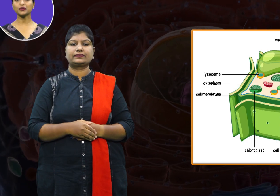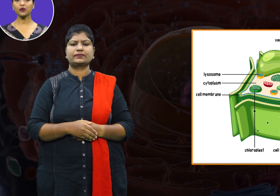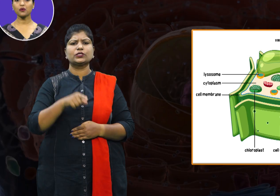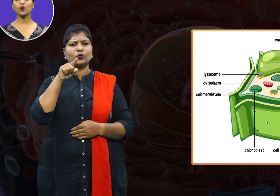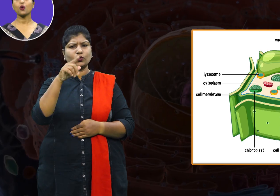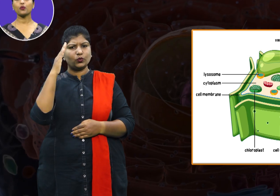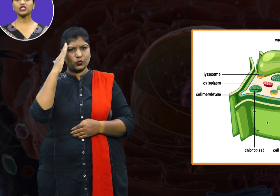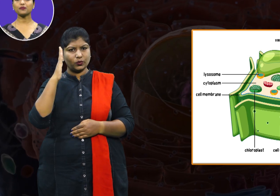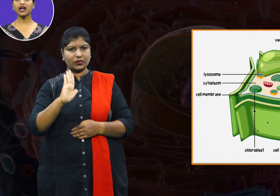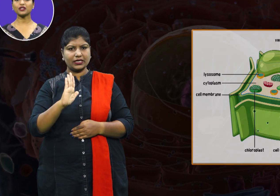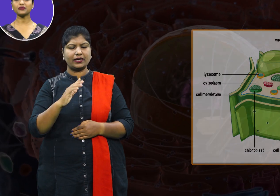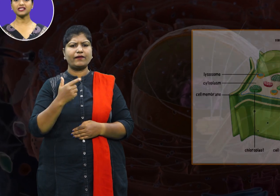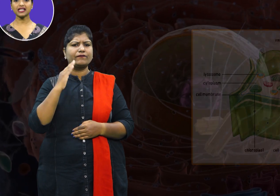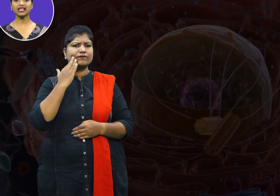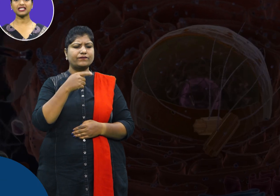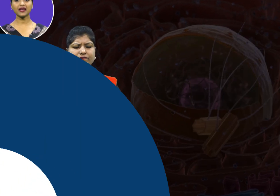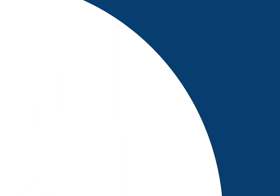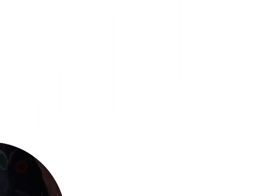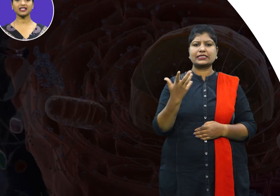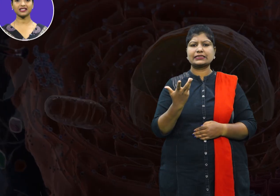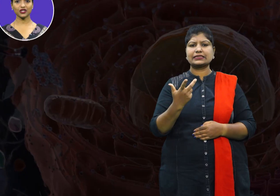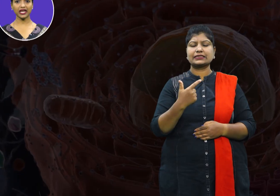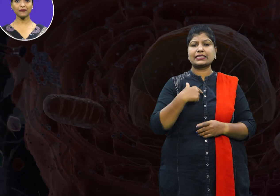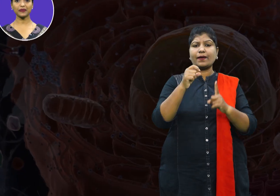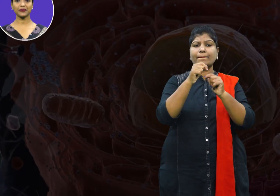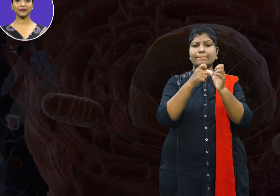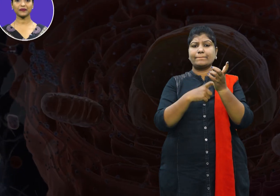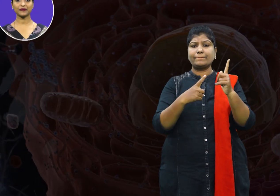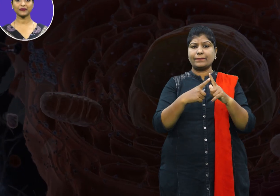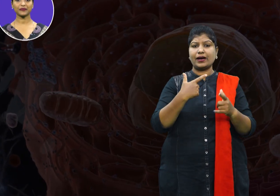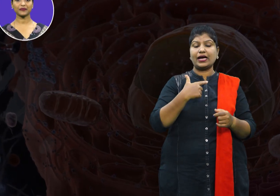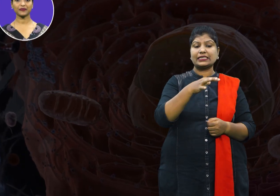Do you know which part of the cell gives its shape?